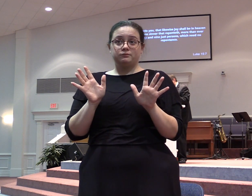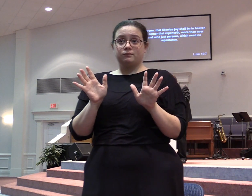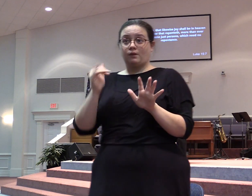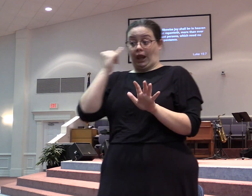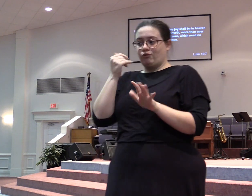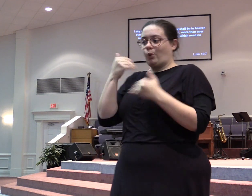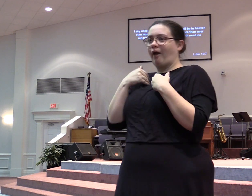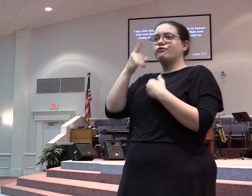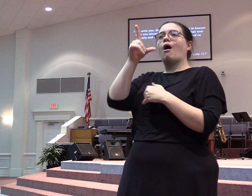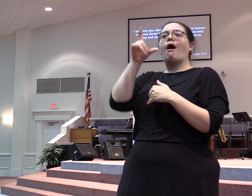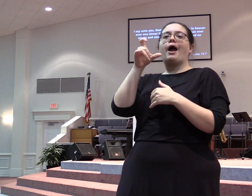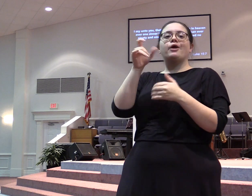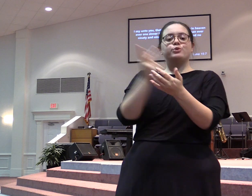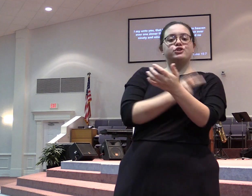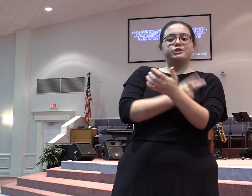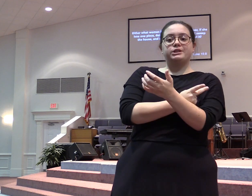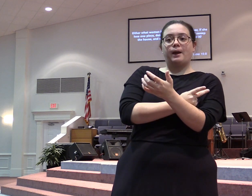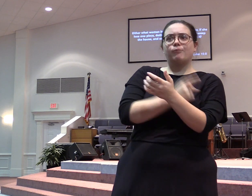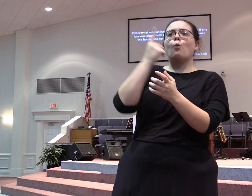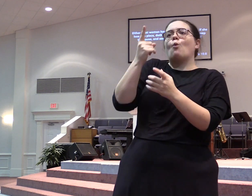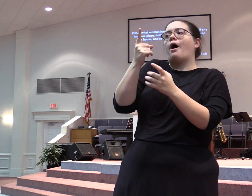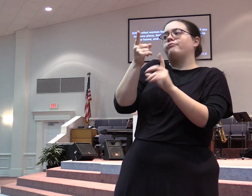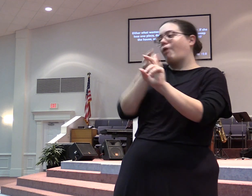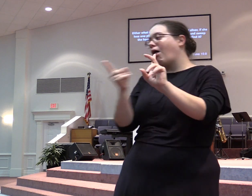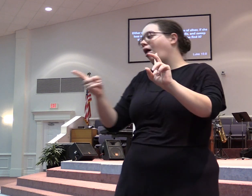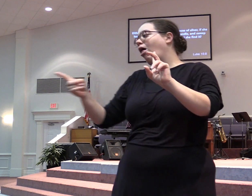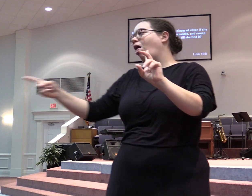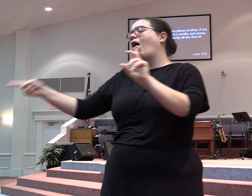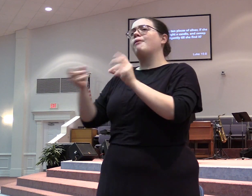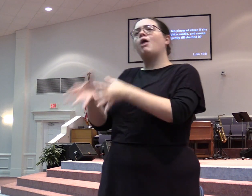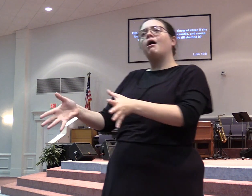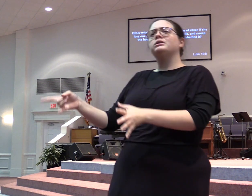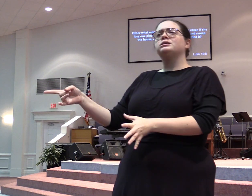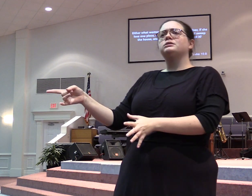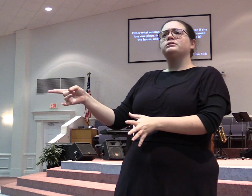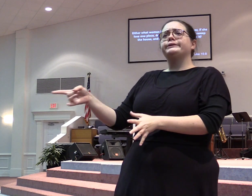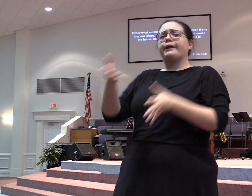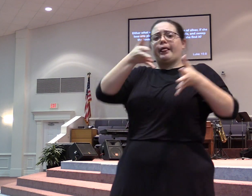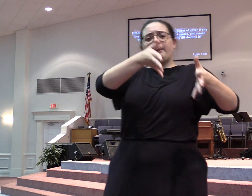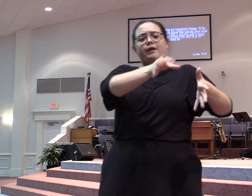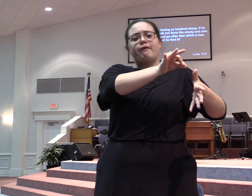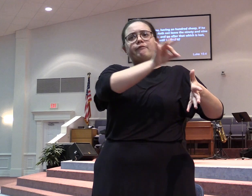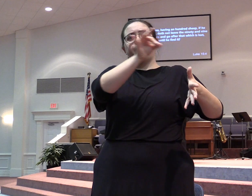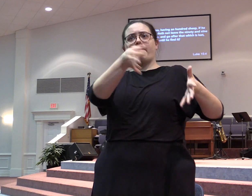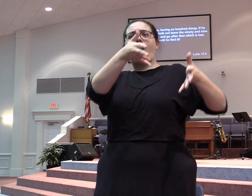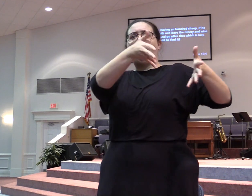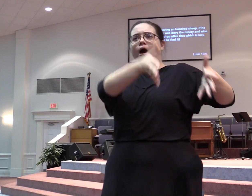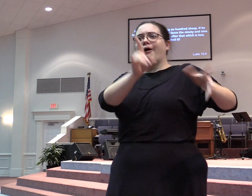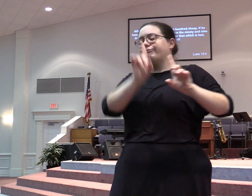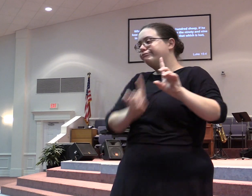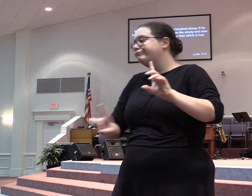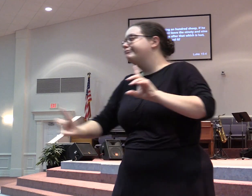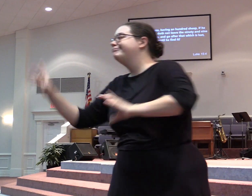100 sheep, if he lose one of them, doth not leave the 99 in the